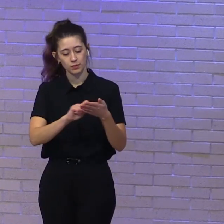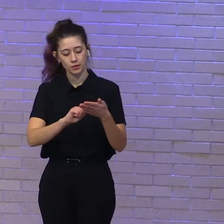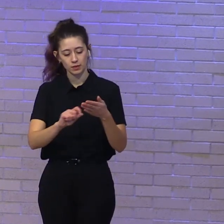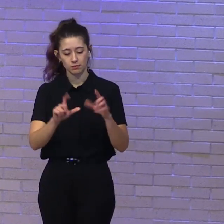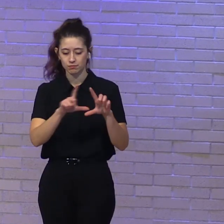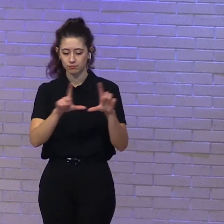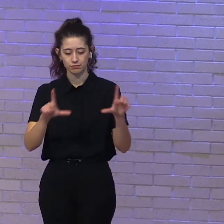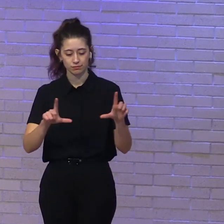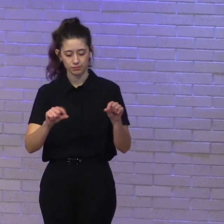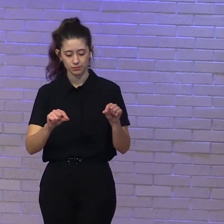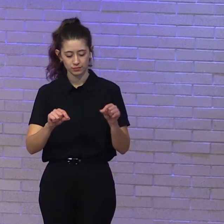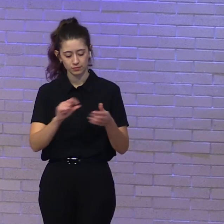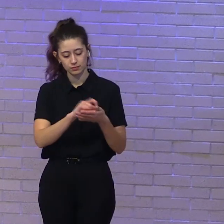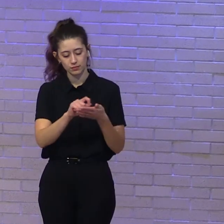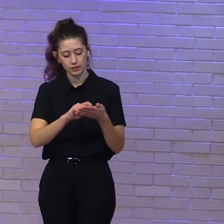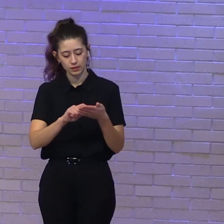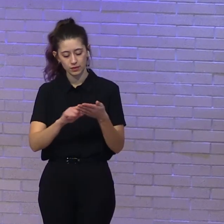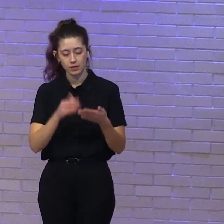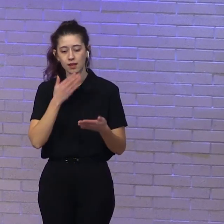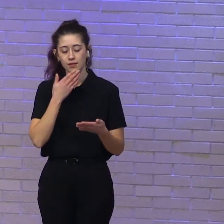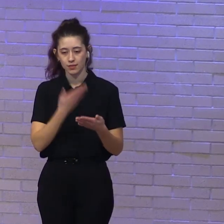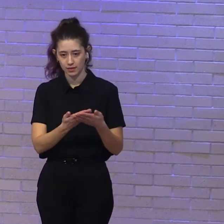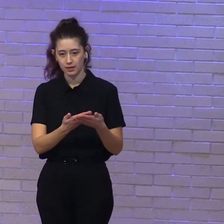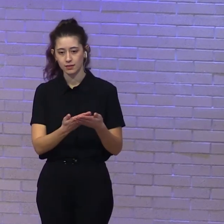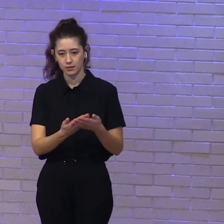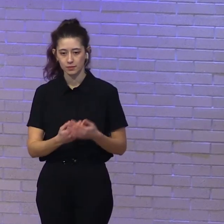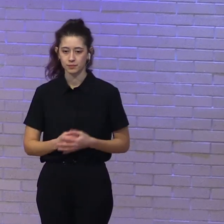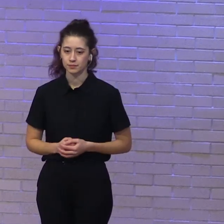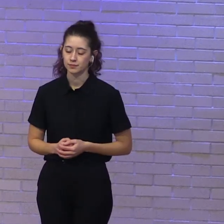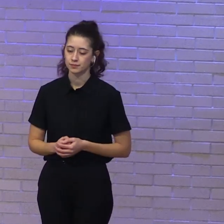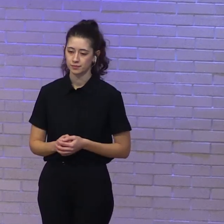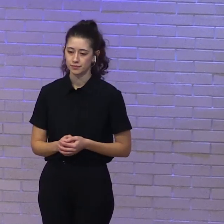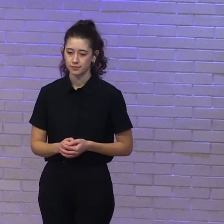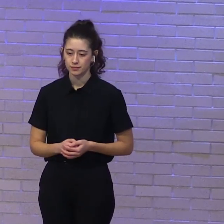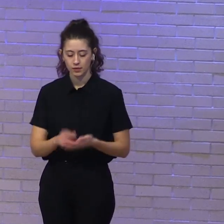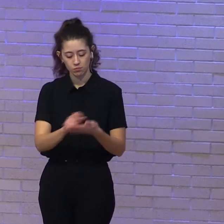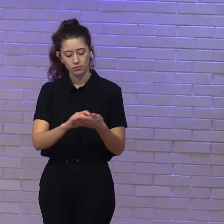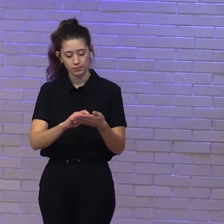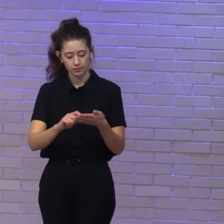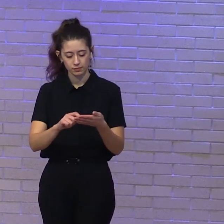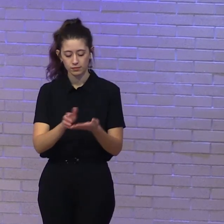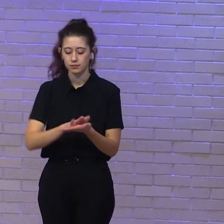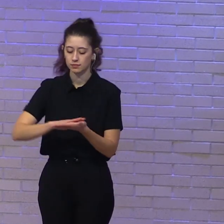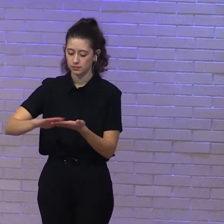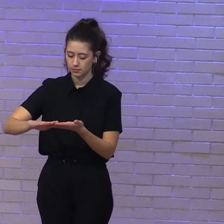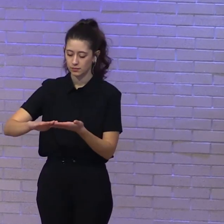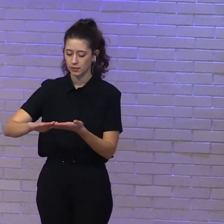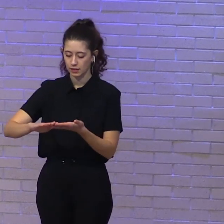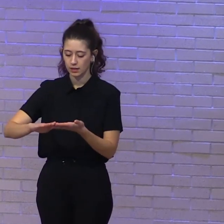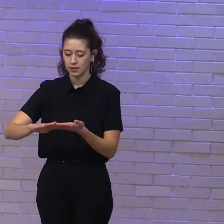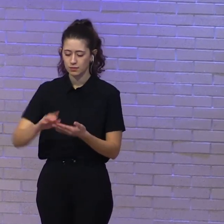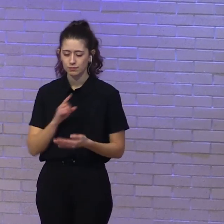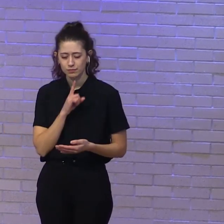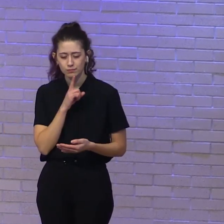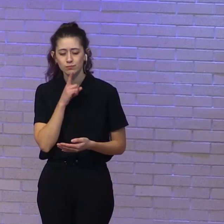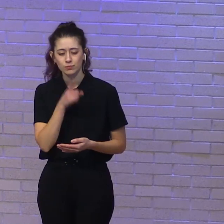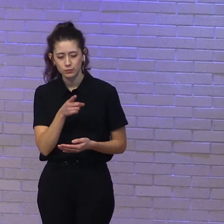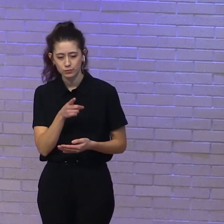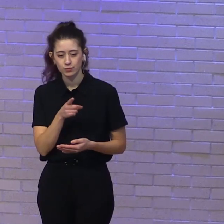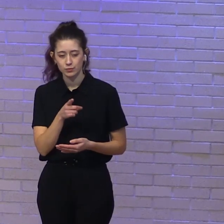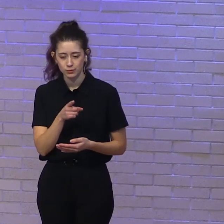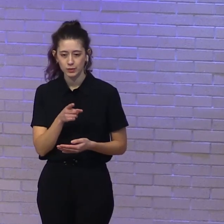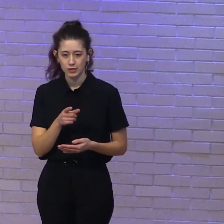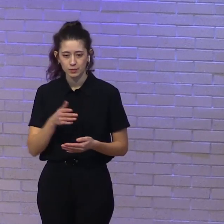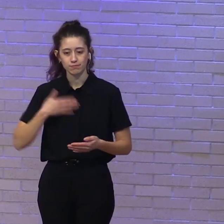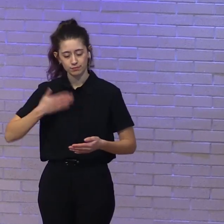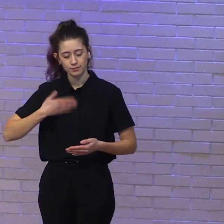yellow sheet, and we all get for every person, and we wrote something nice or something that we appreciate about every other coworker at